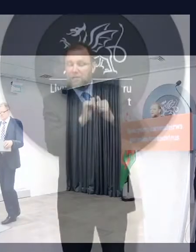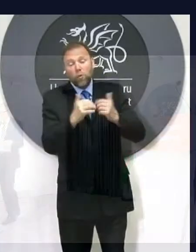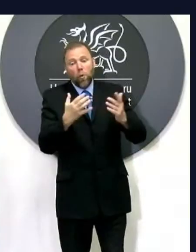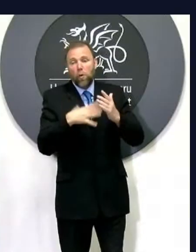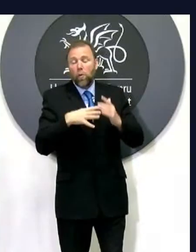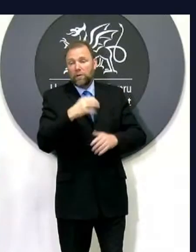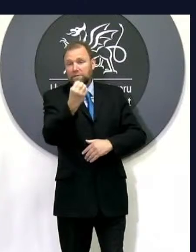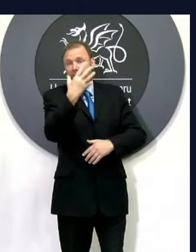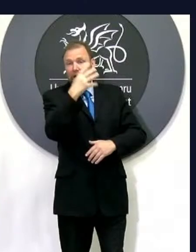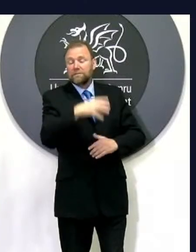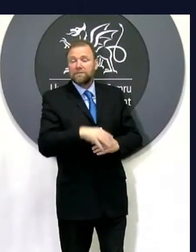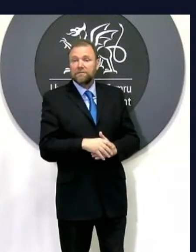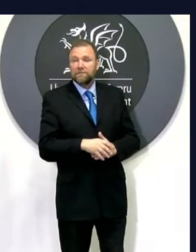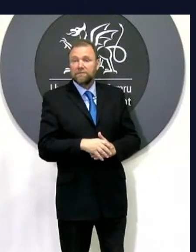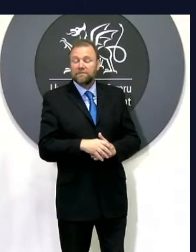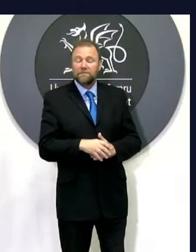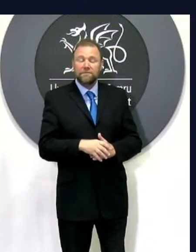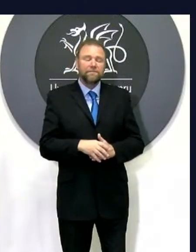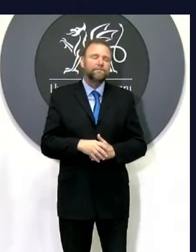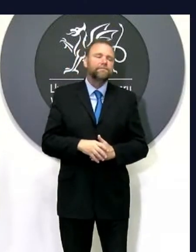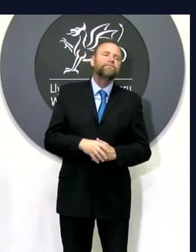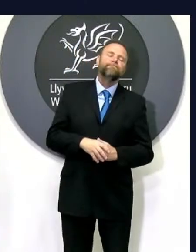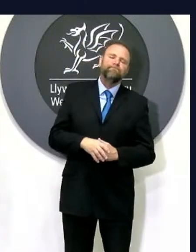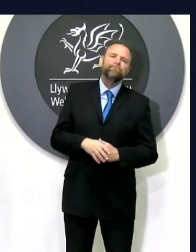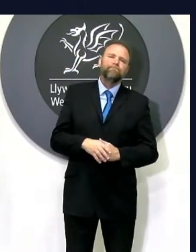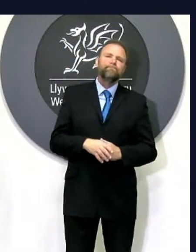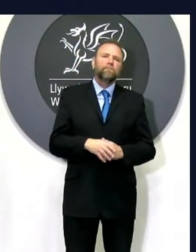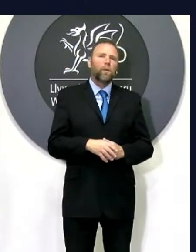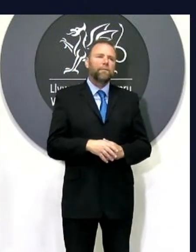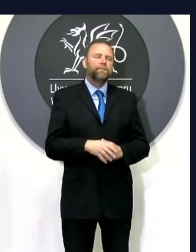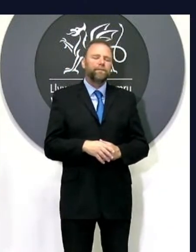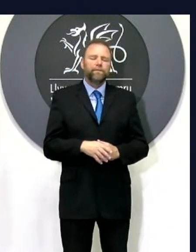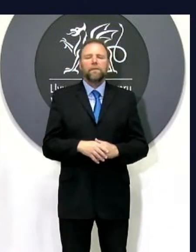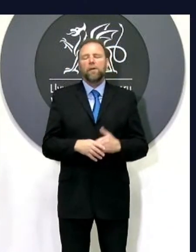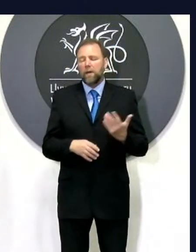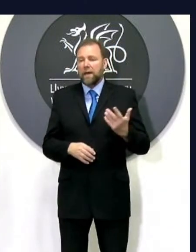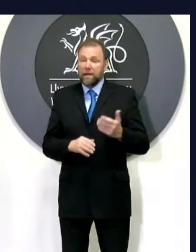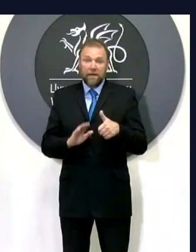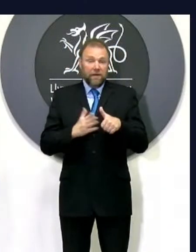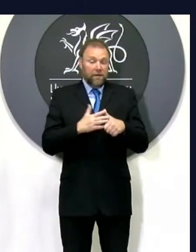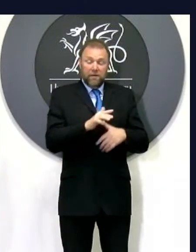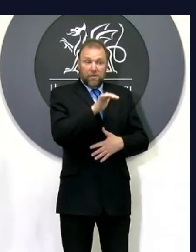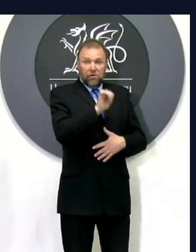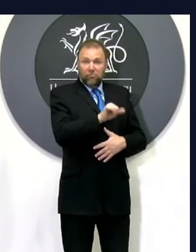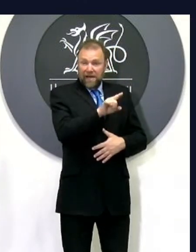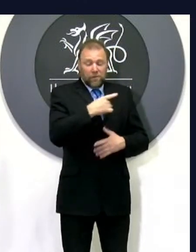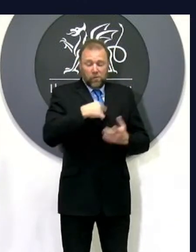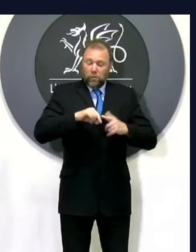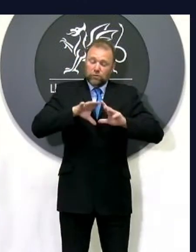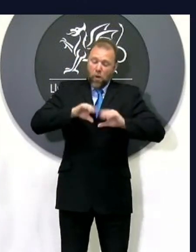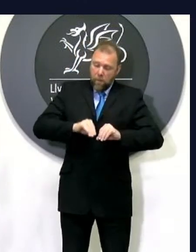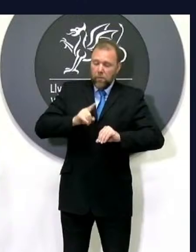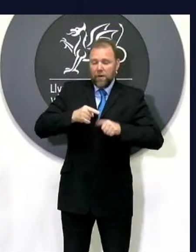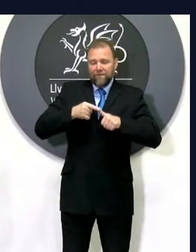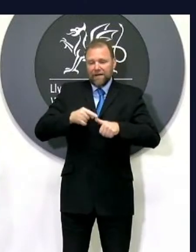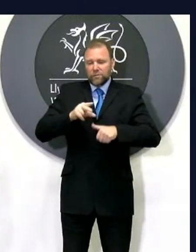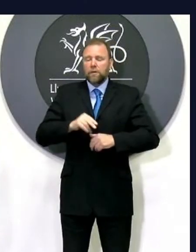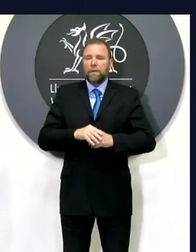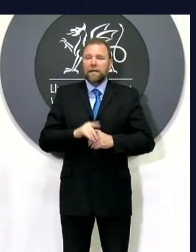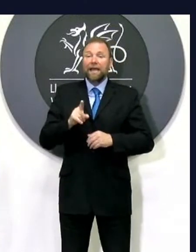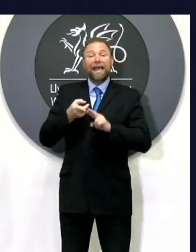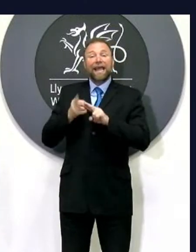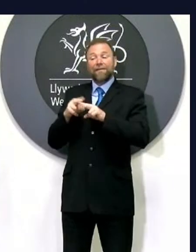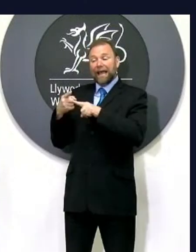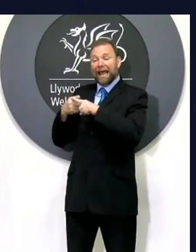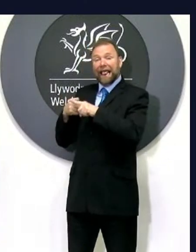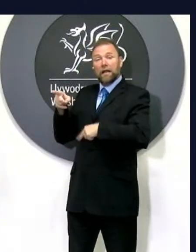Well, Adam, first of all, you're correct. But if foreign travel resumes from England, then it's not a practical